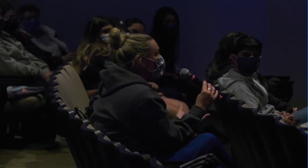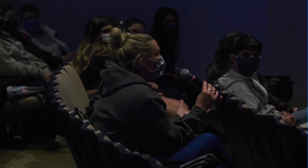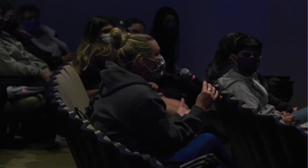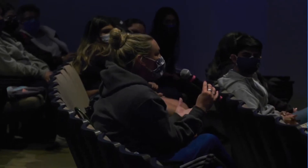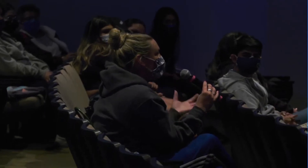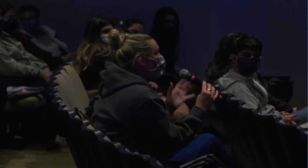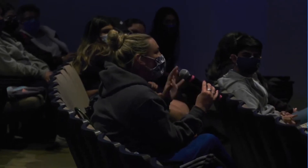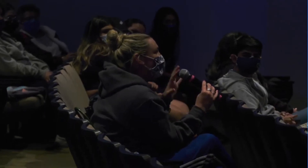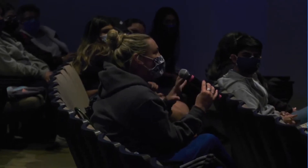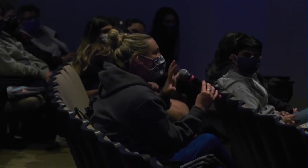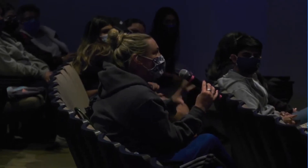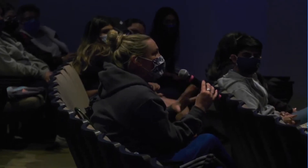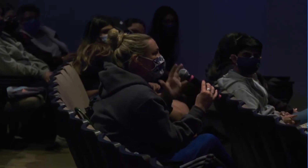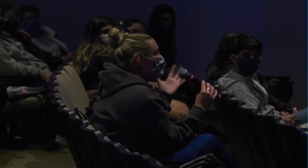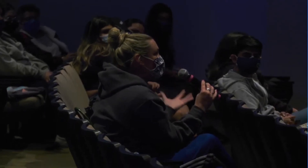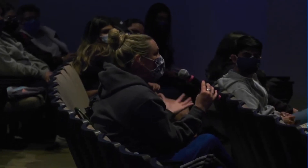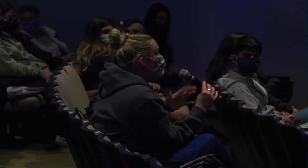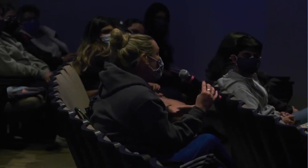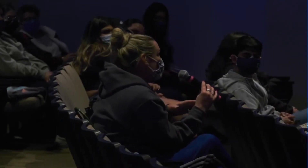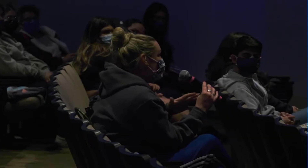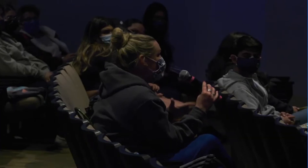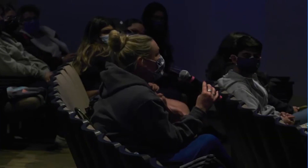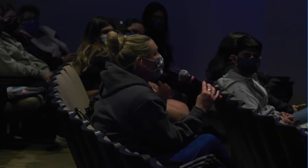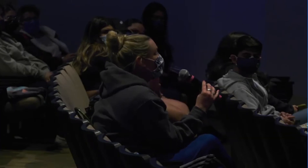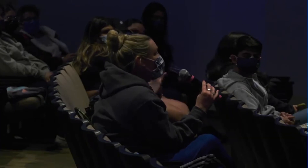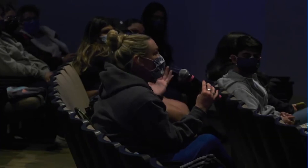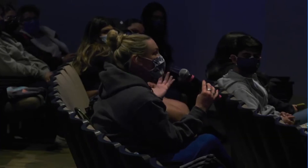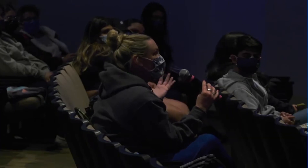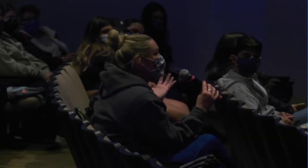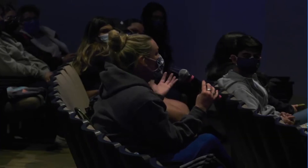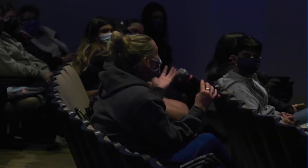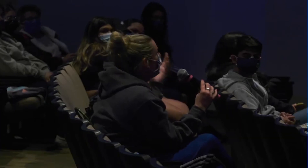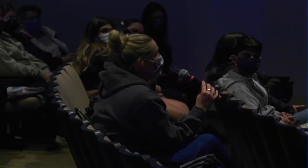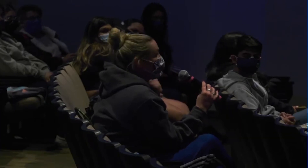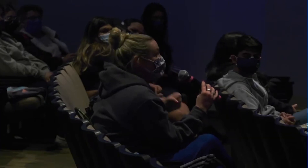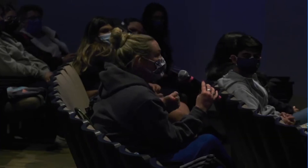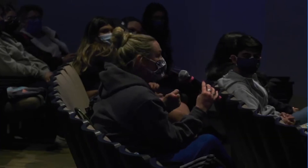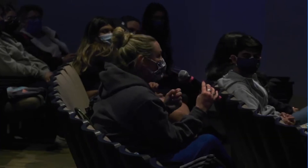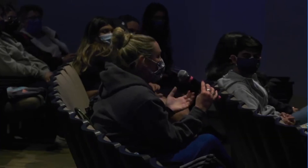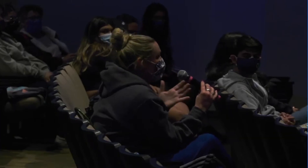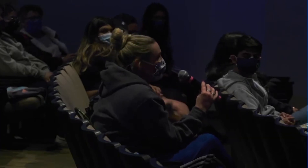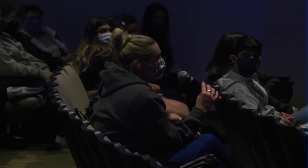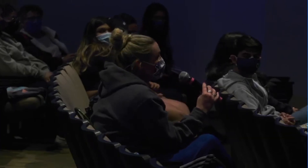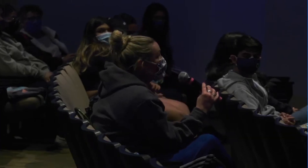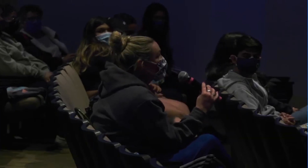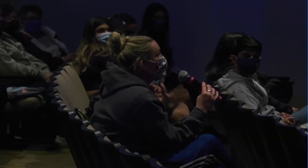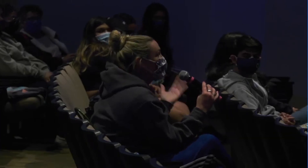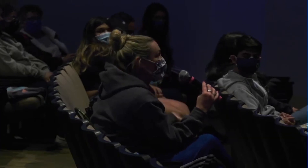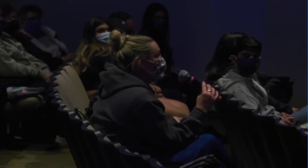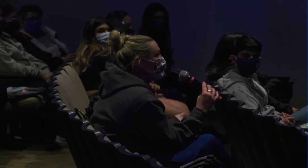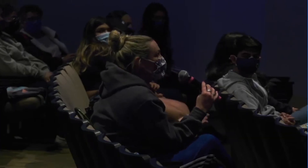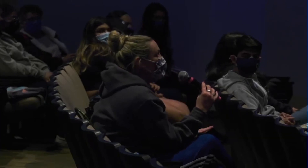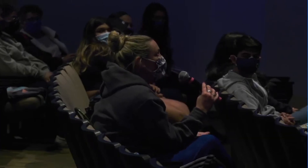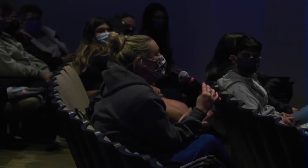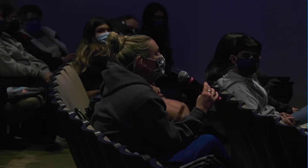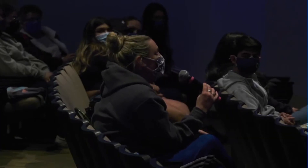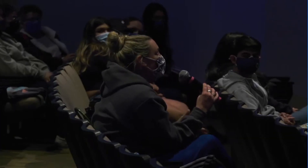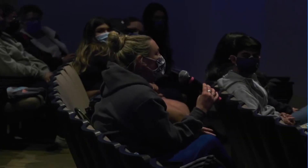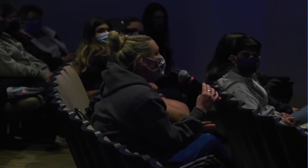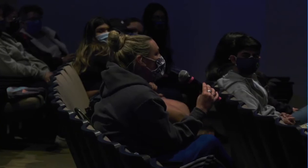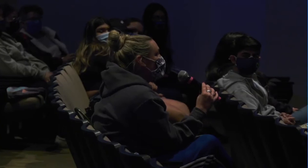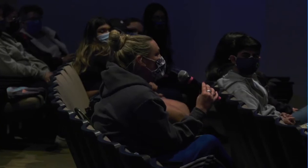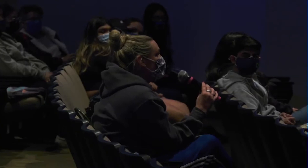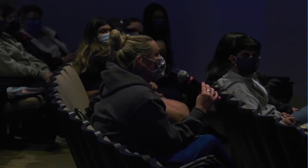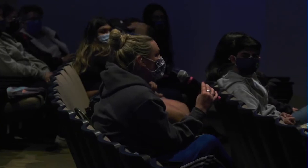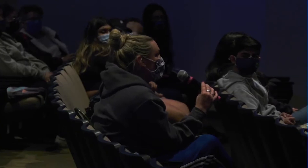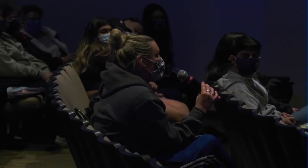perhaps in the deaf community, why there are kind of 2 sides. The people who accept it, whether that was initially or later on, and